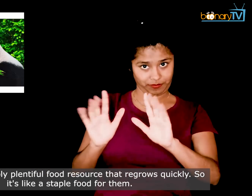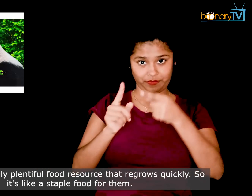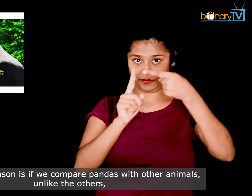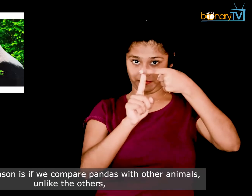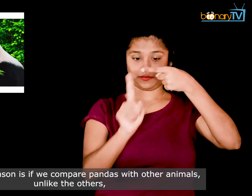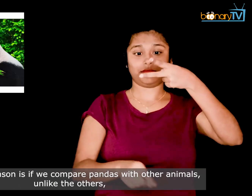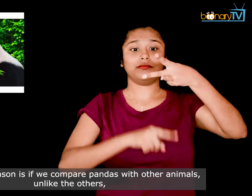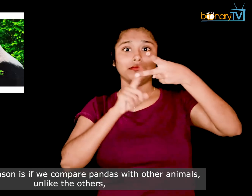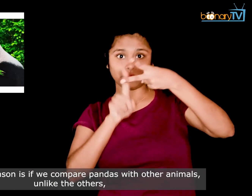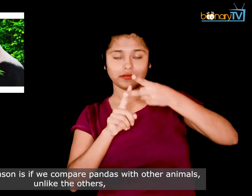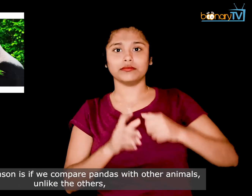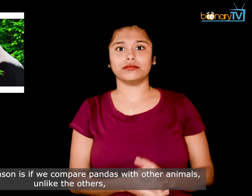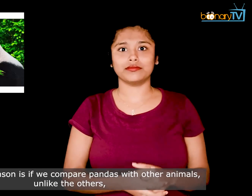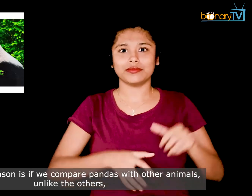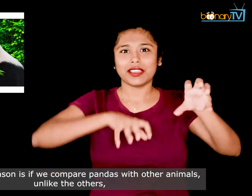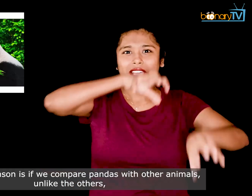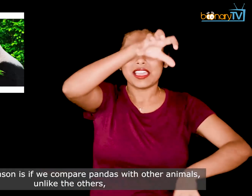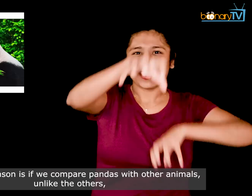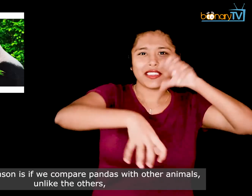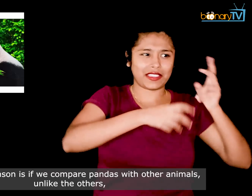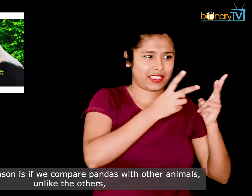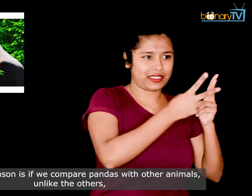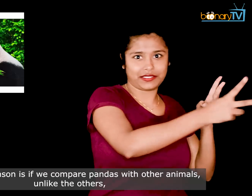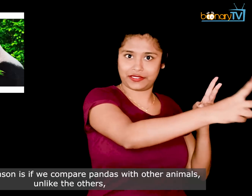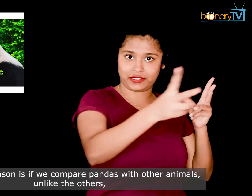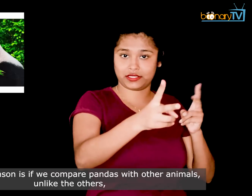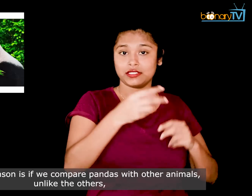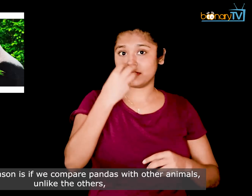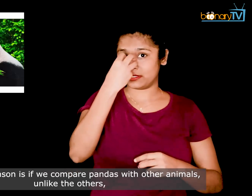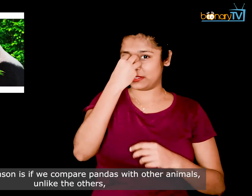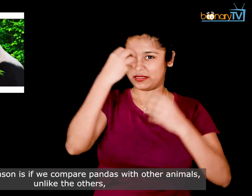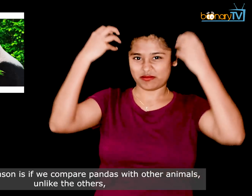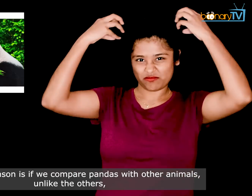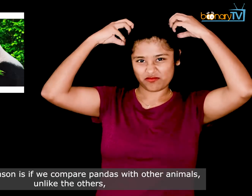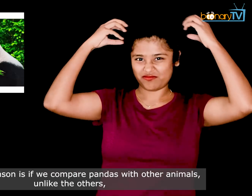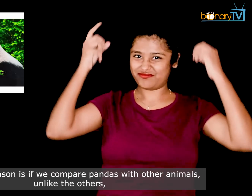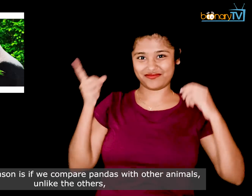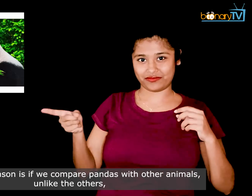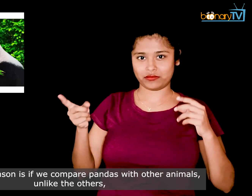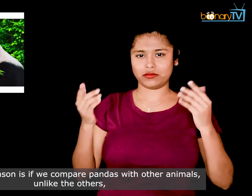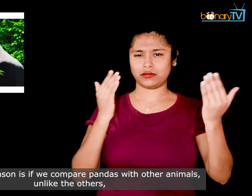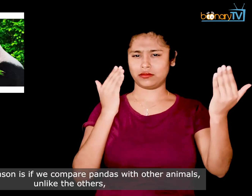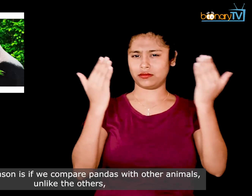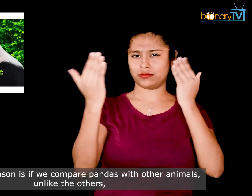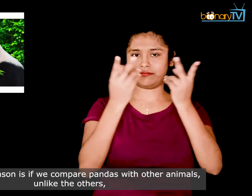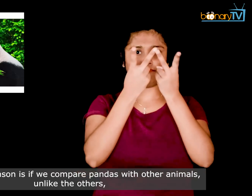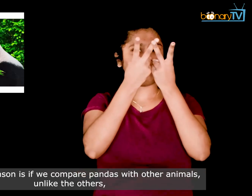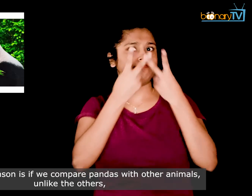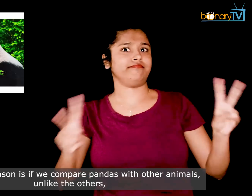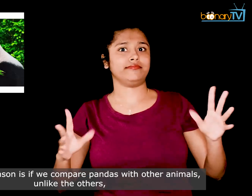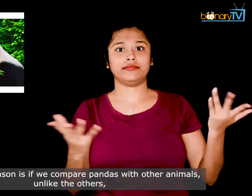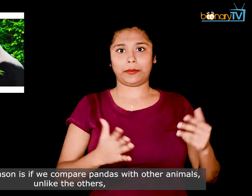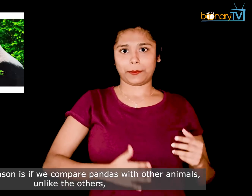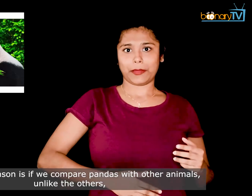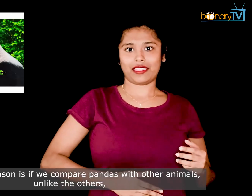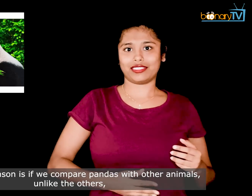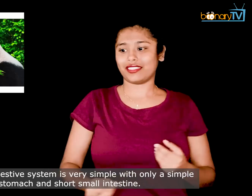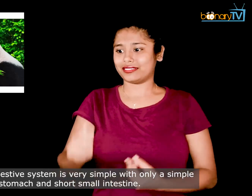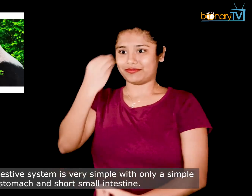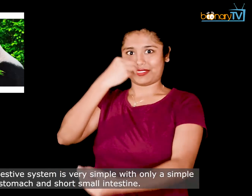The second reason is if we compare pandas with other animals, unlike the others, a